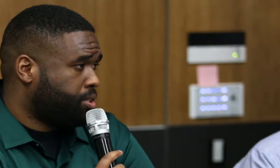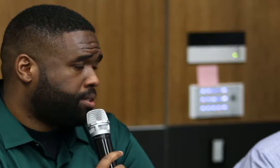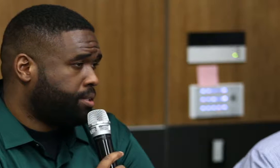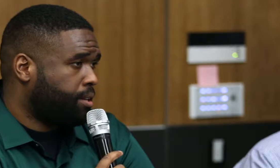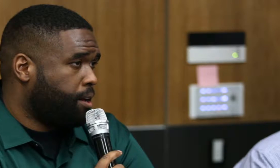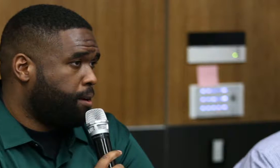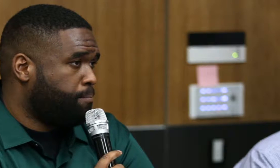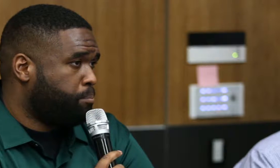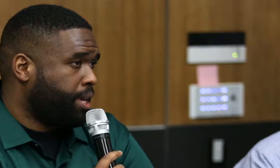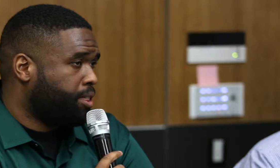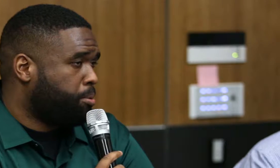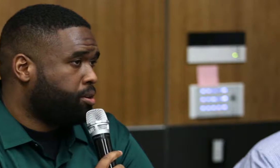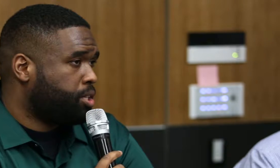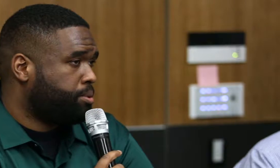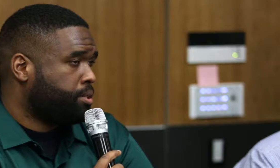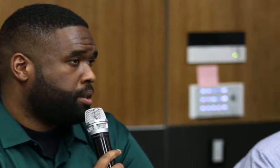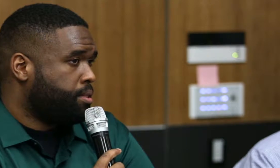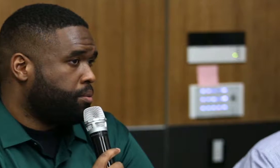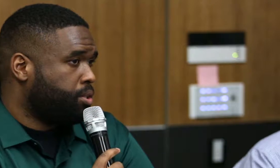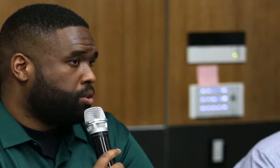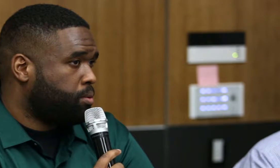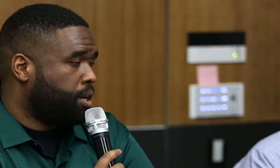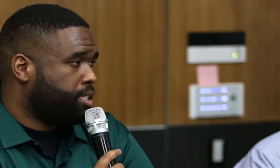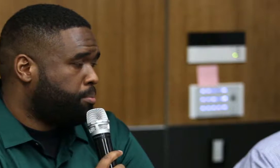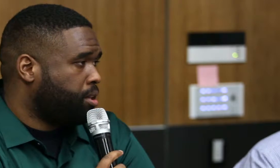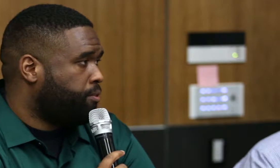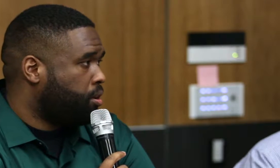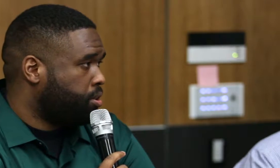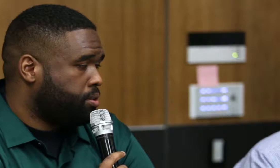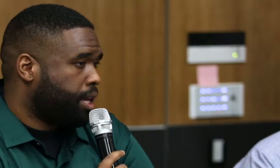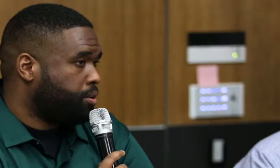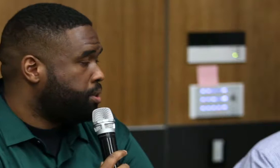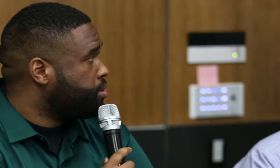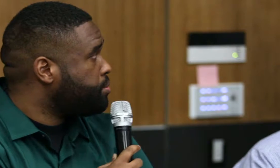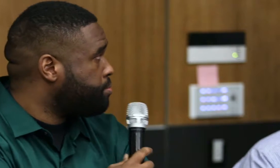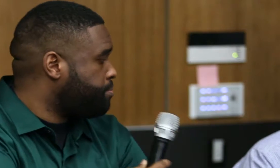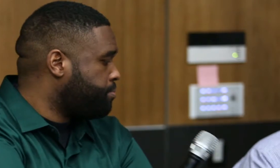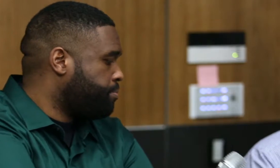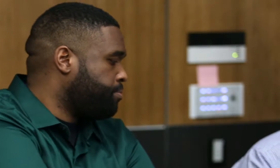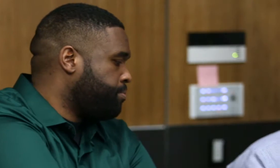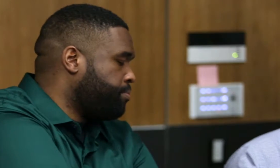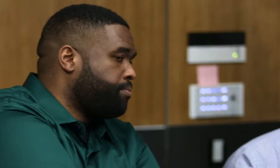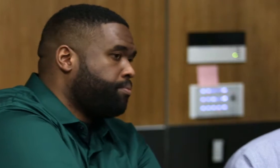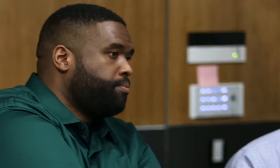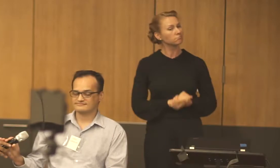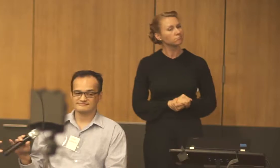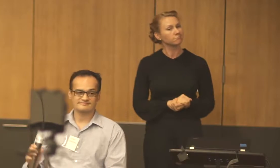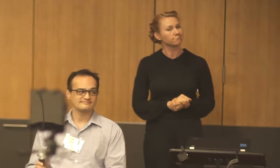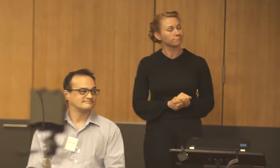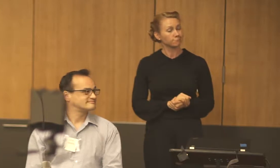related positions. But yeah, the partnerships that we do typically fall under those categories.